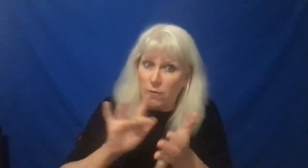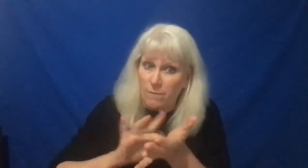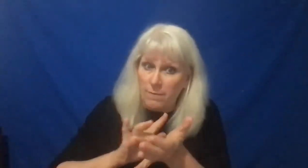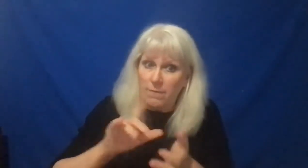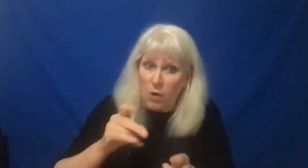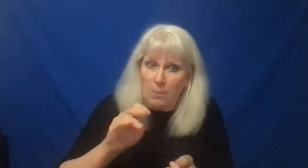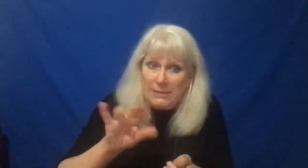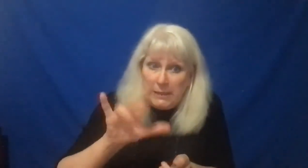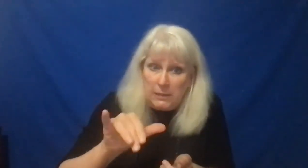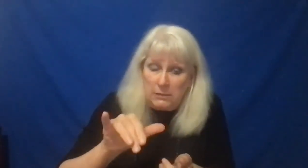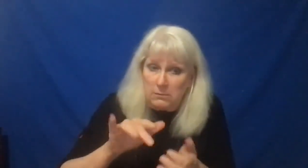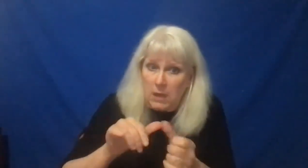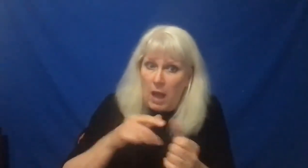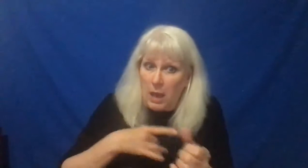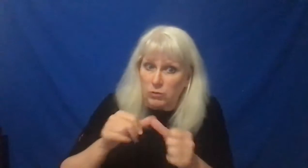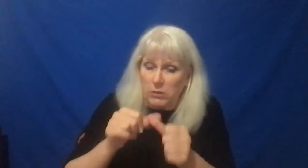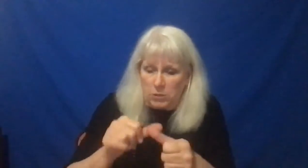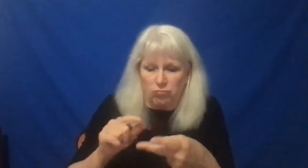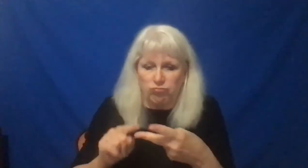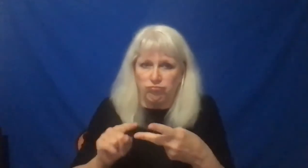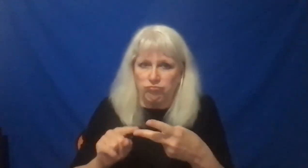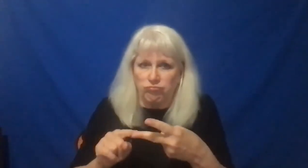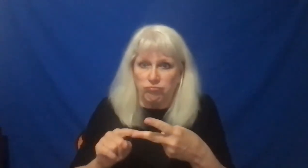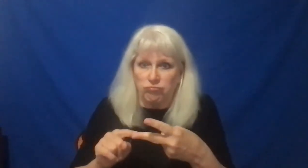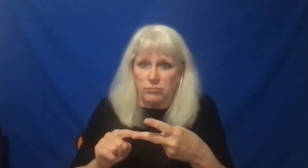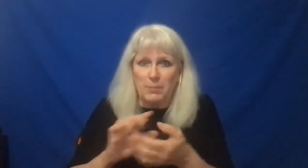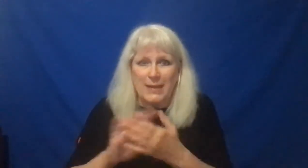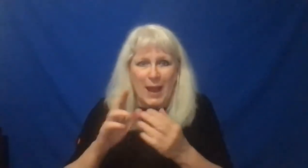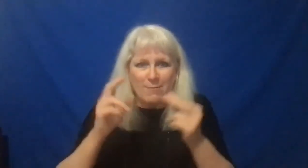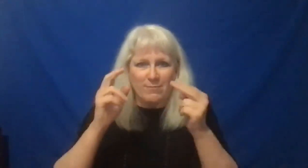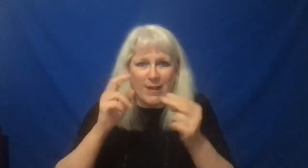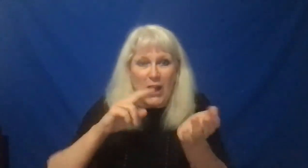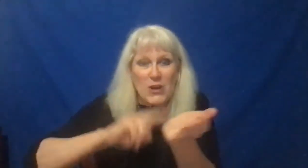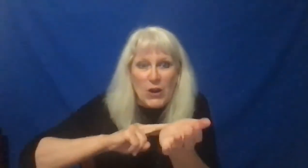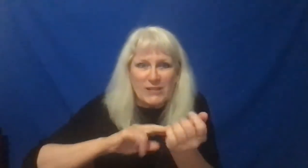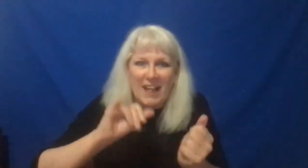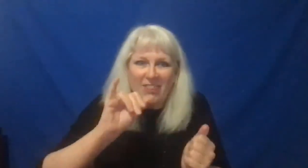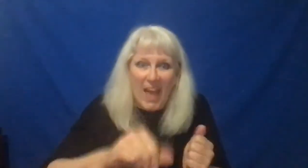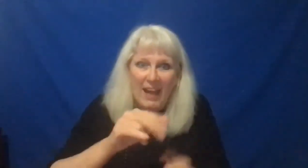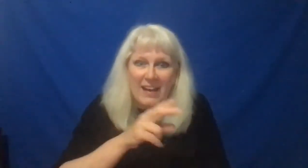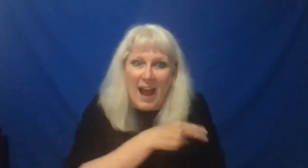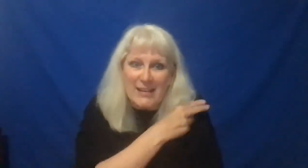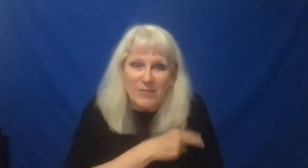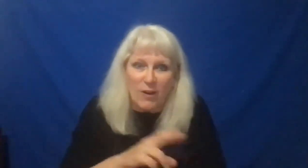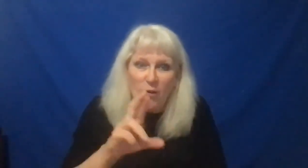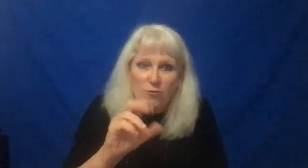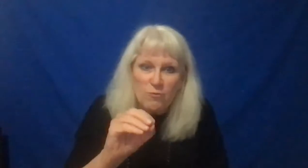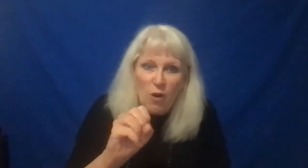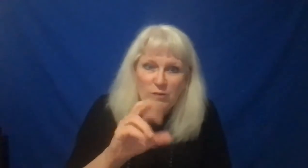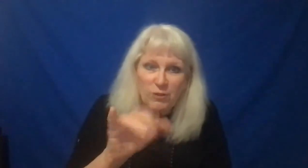in pharmacy. And the second was that I would be a nurse at Rosary Hall, which obviously the community made the decision in